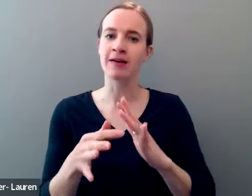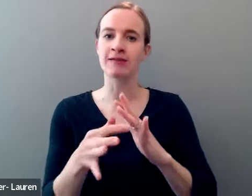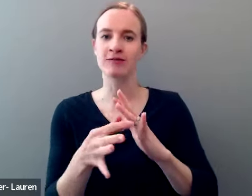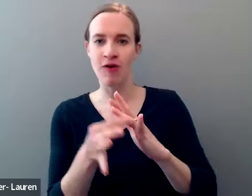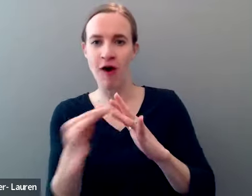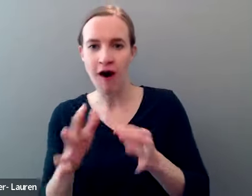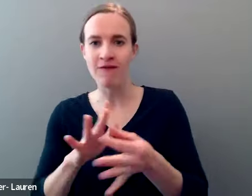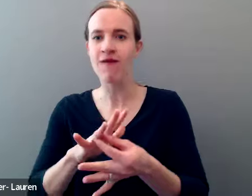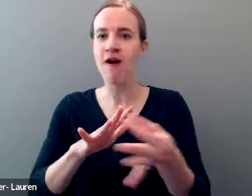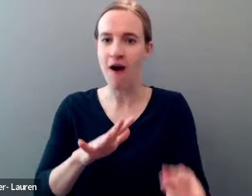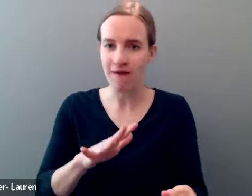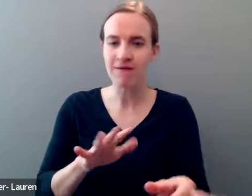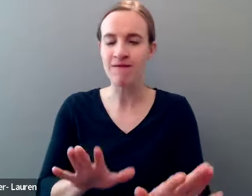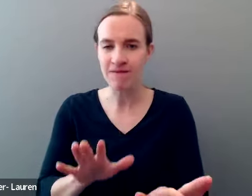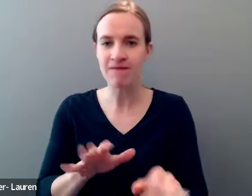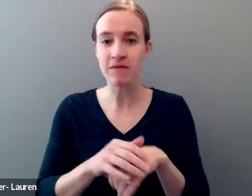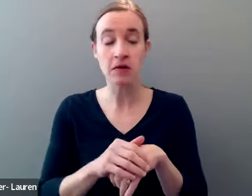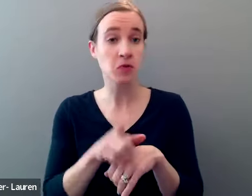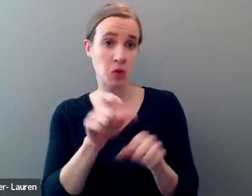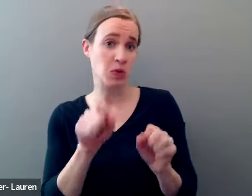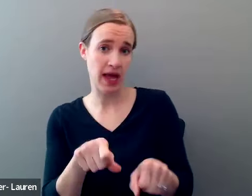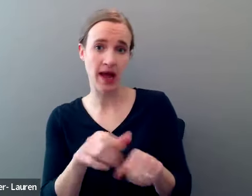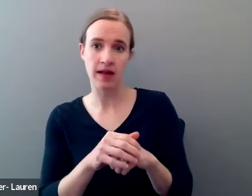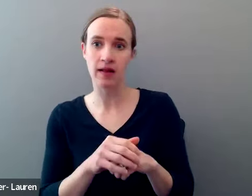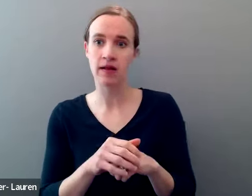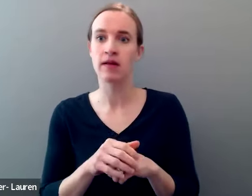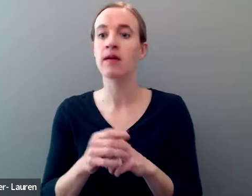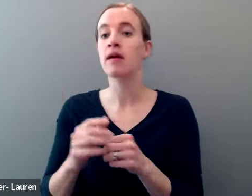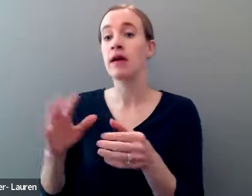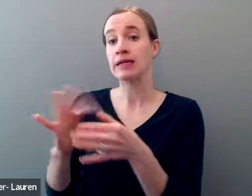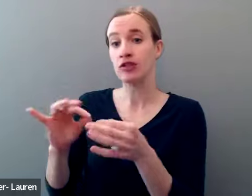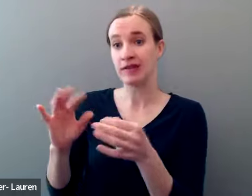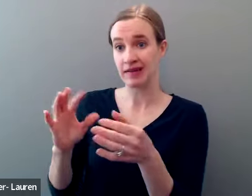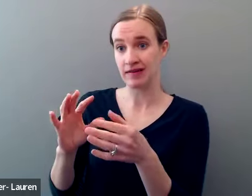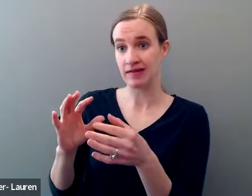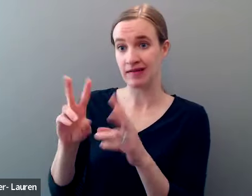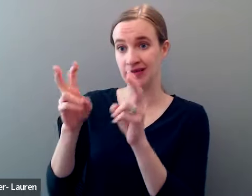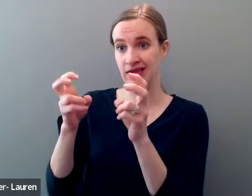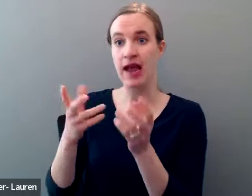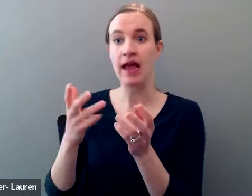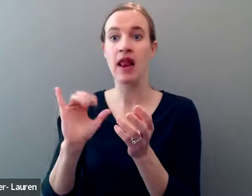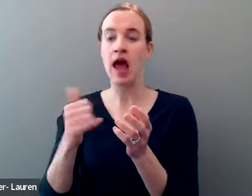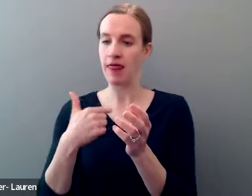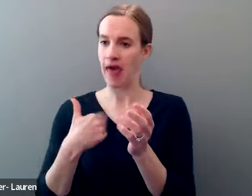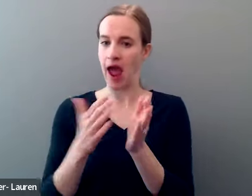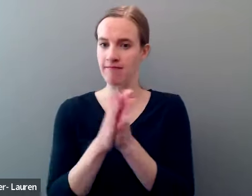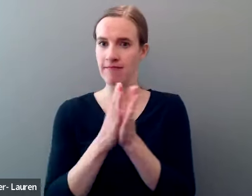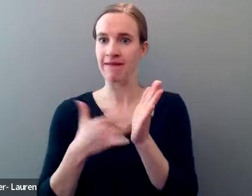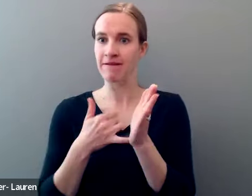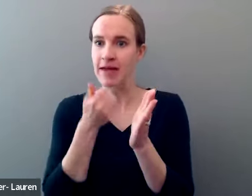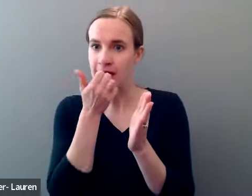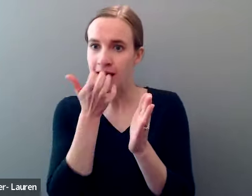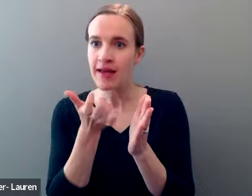just allowing yourself to do those. Generated heat in my hands. The sound of my hands rubbing together became louder. Okay, I was able to focus. Thank